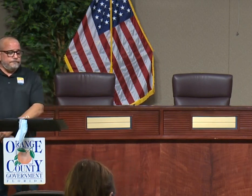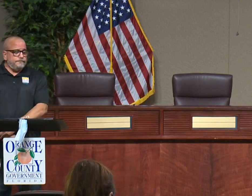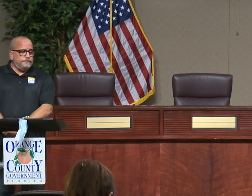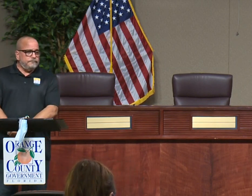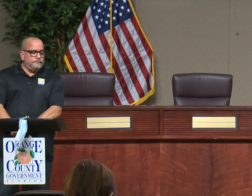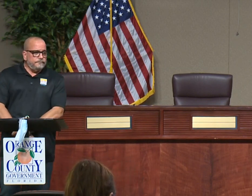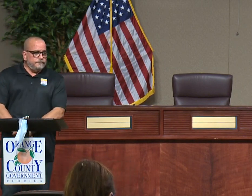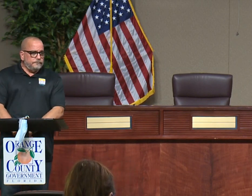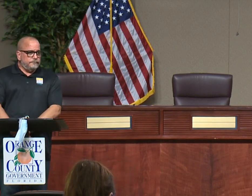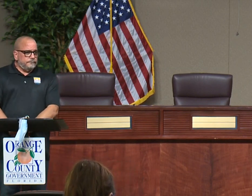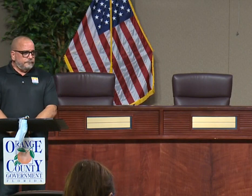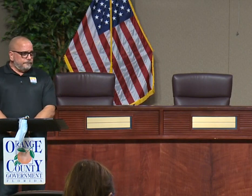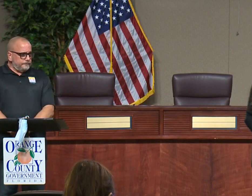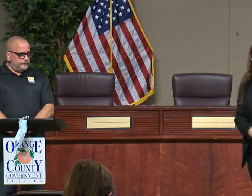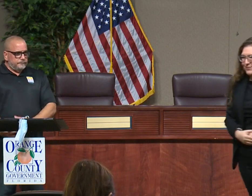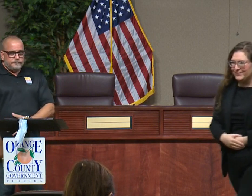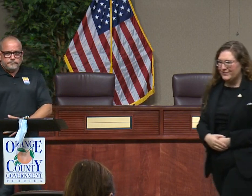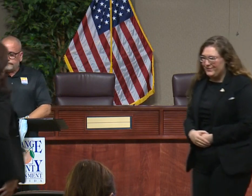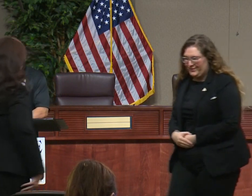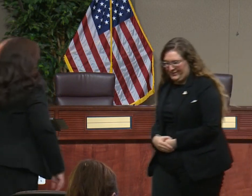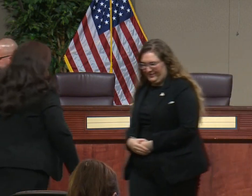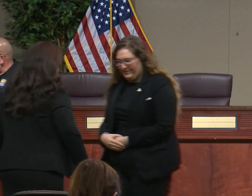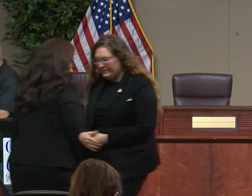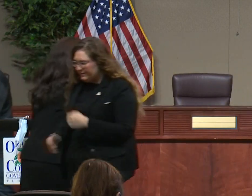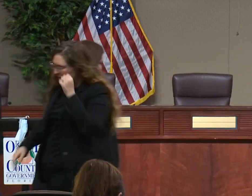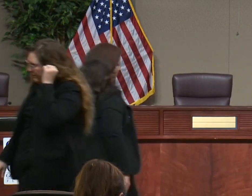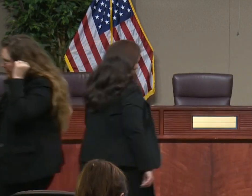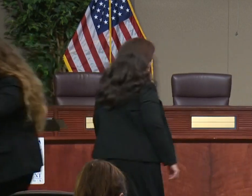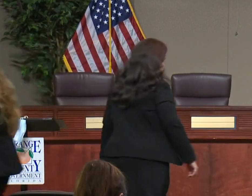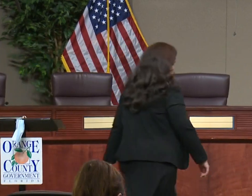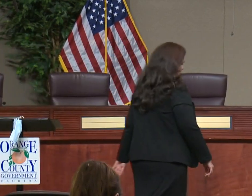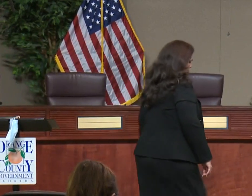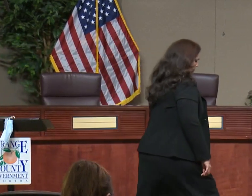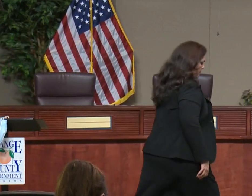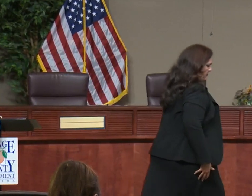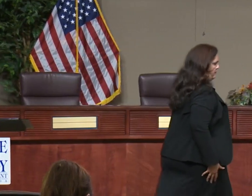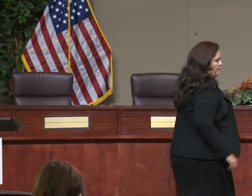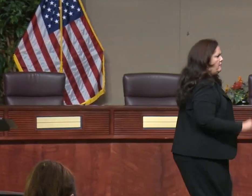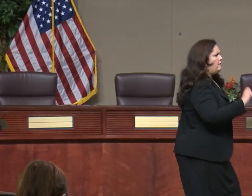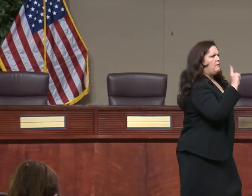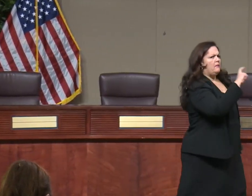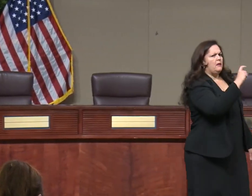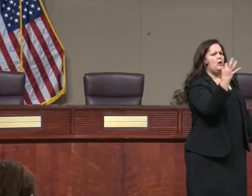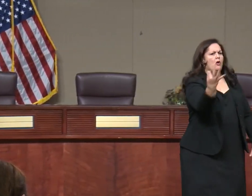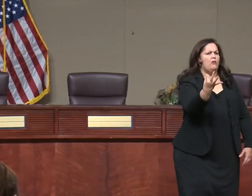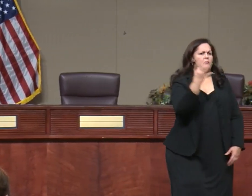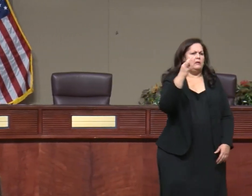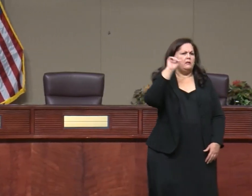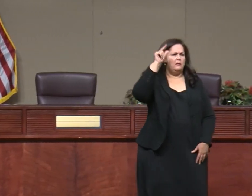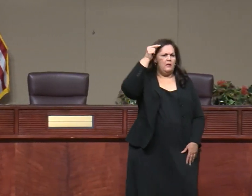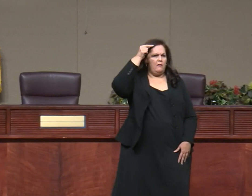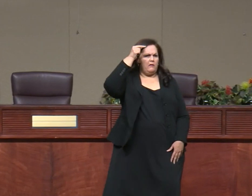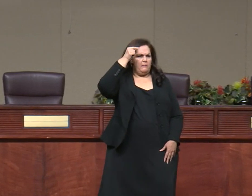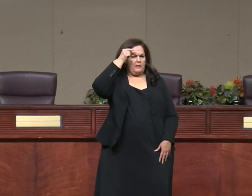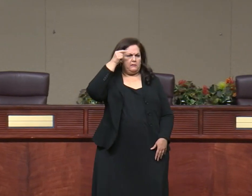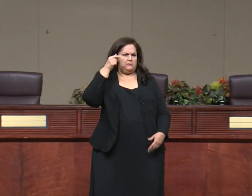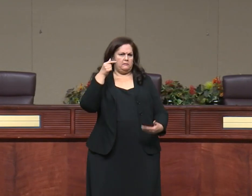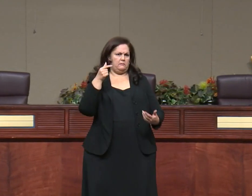Steve Hudak from the Sentinel. This is for Mayor Demings. On Friday, the governor tweeted out, I